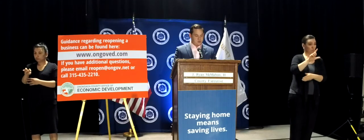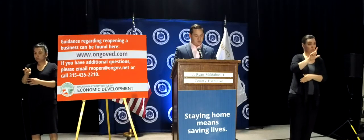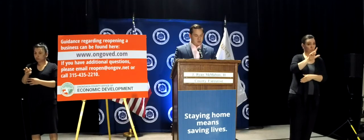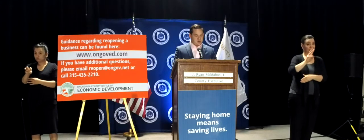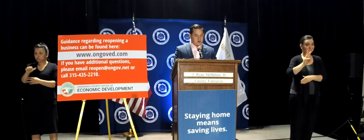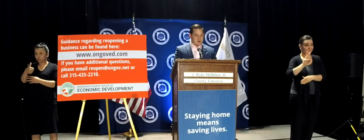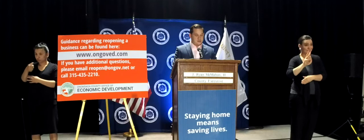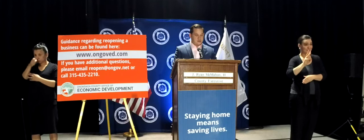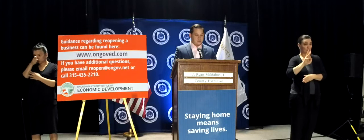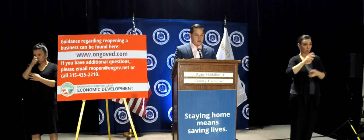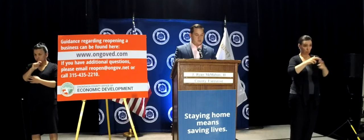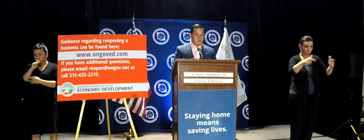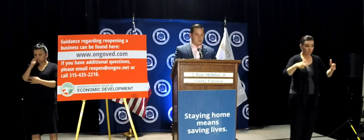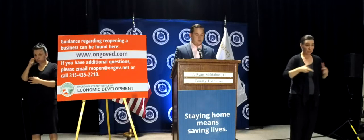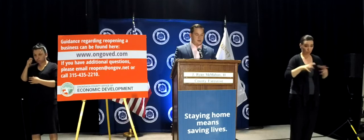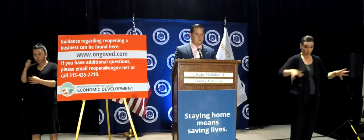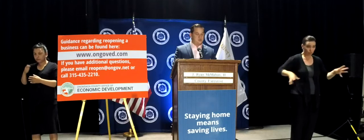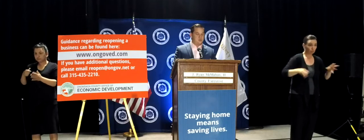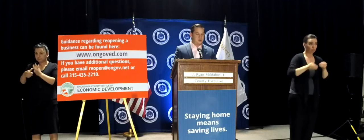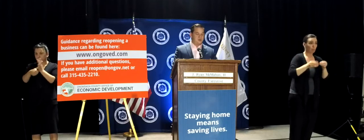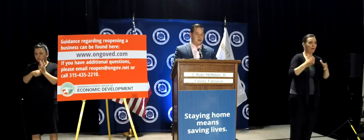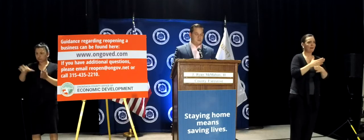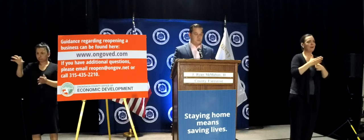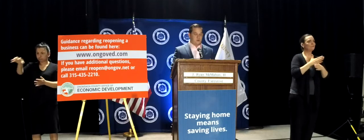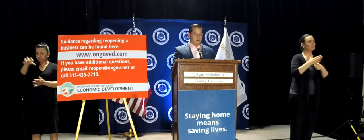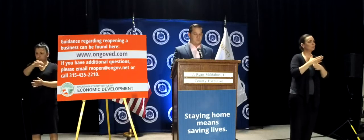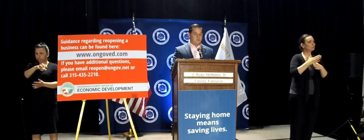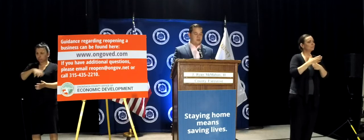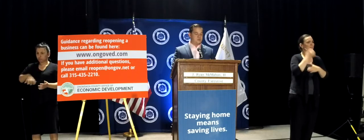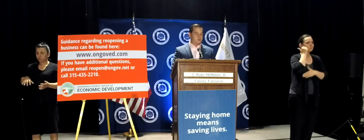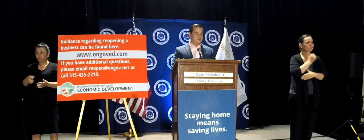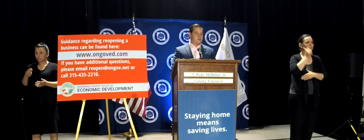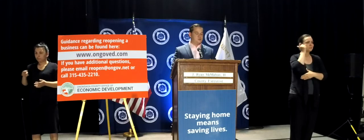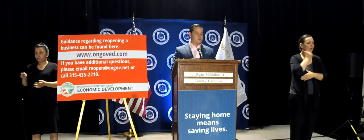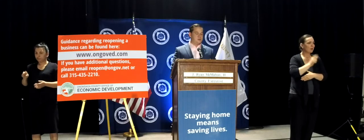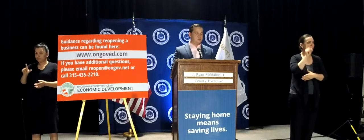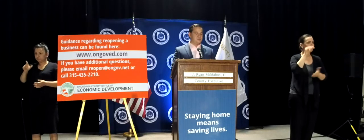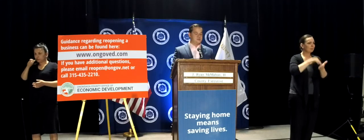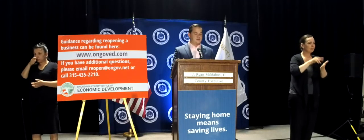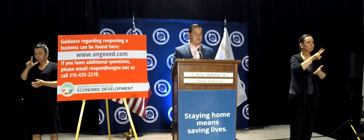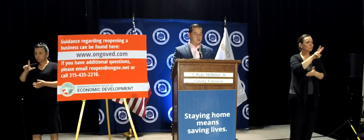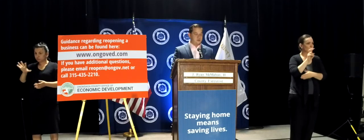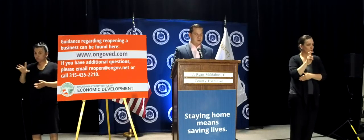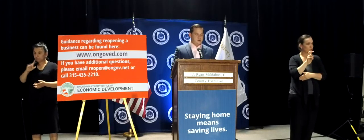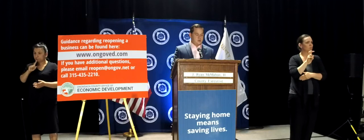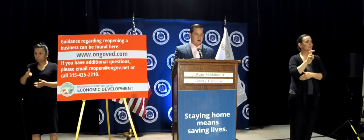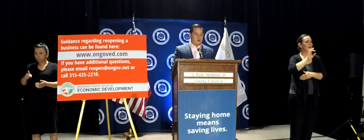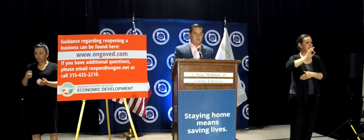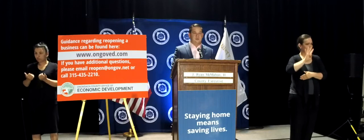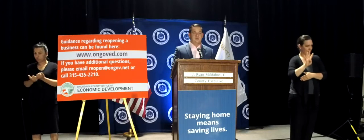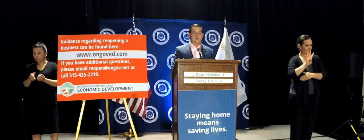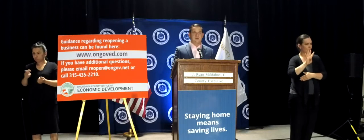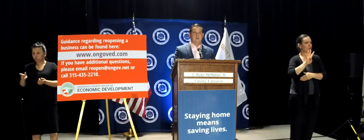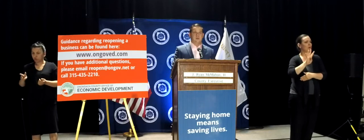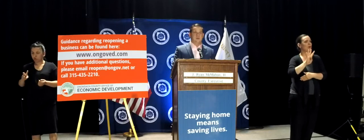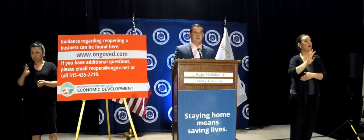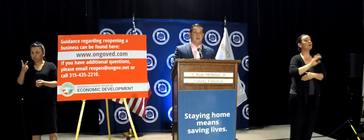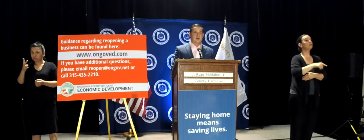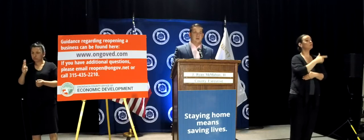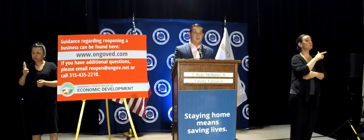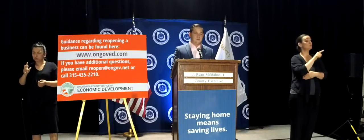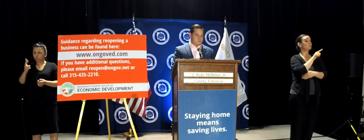region. Daily average 1,284 from May 21st through May 27th. Clearly